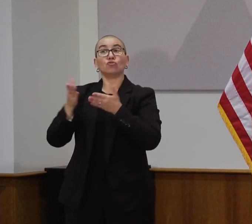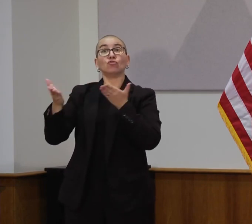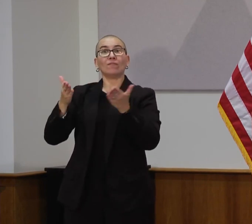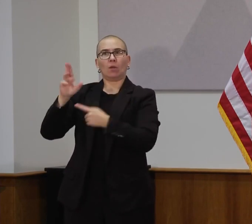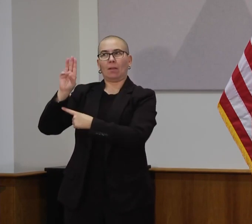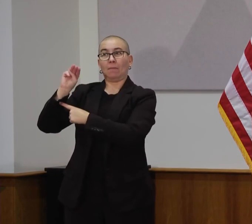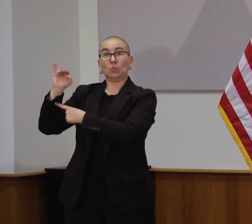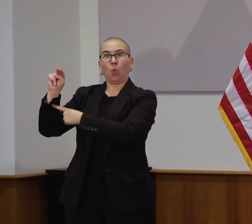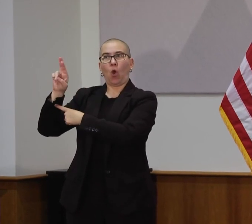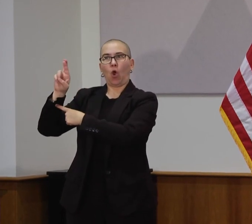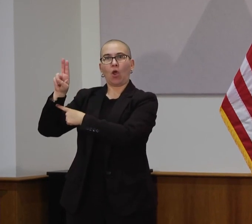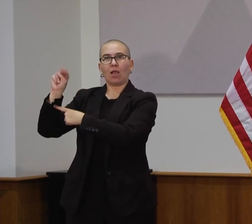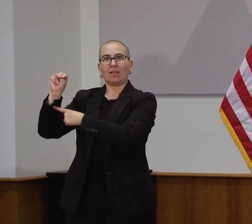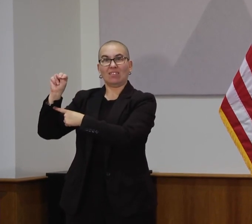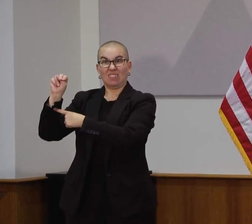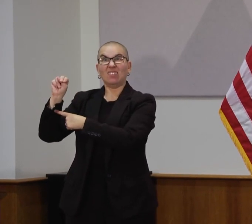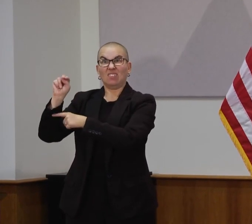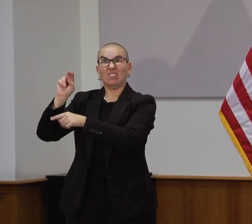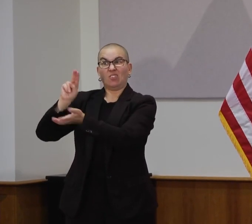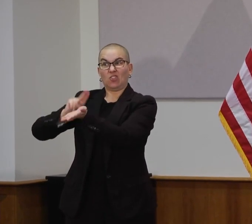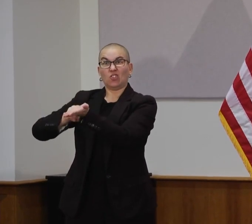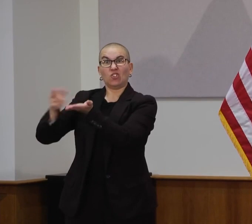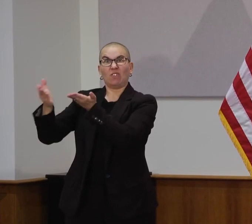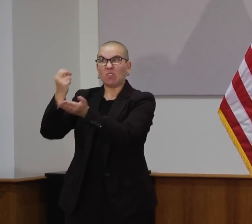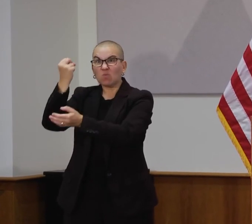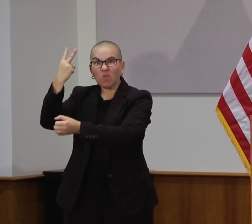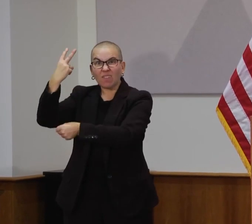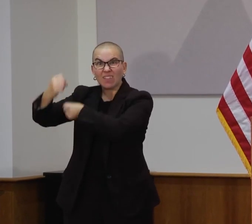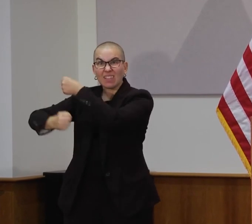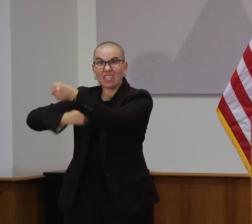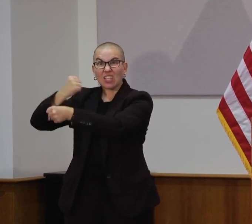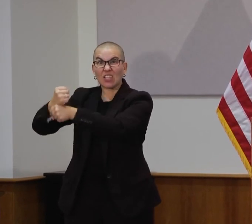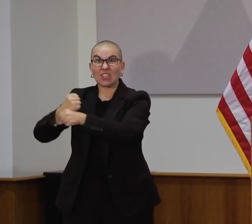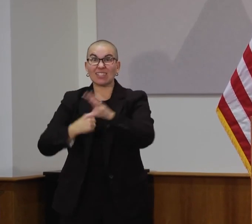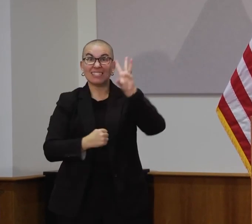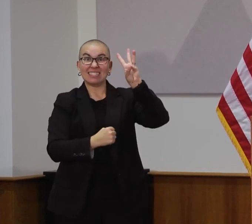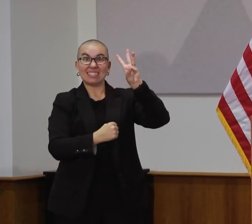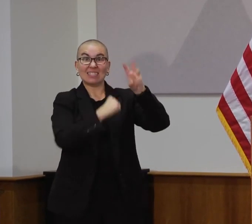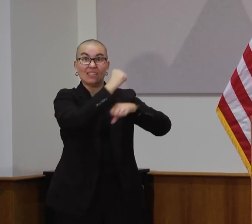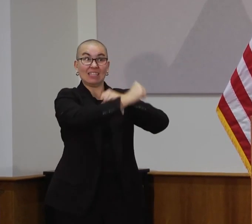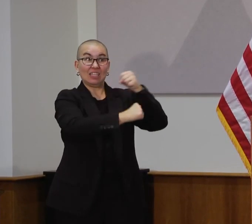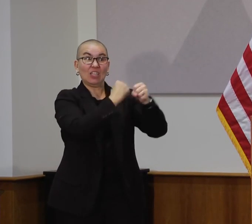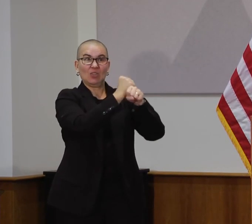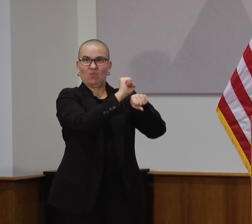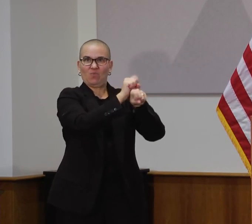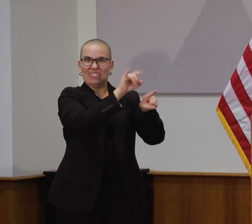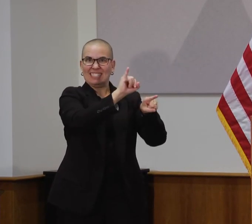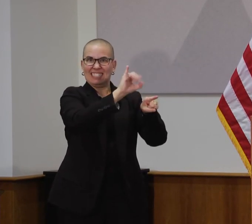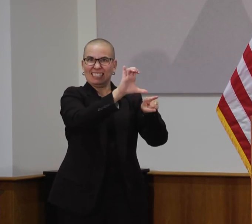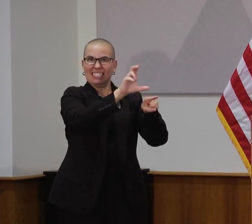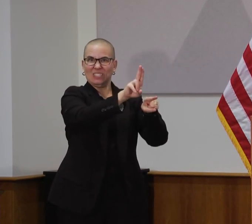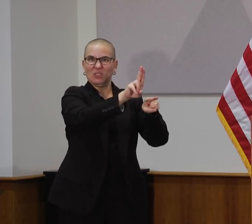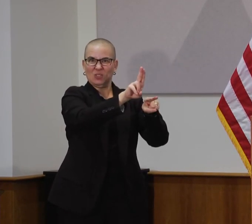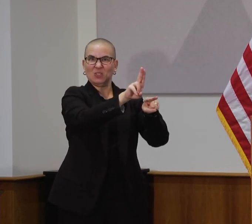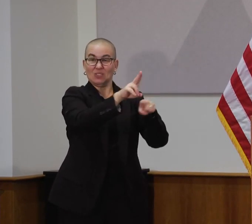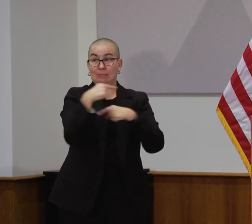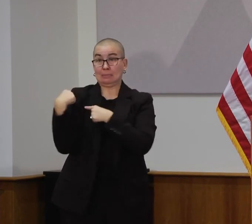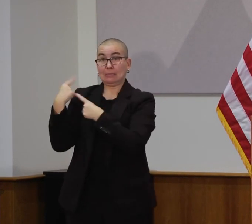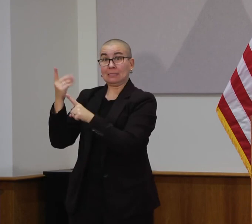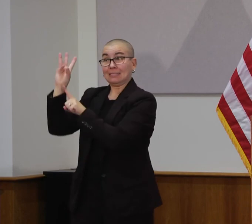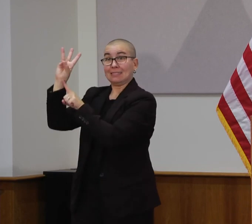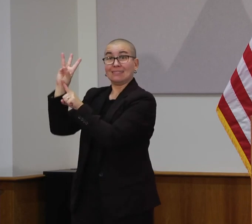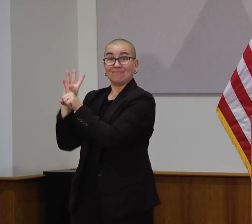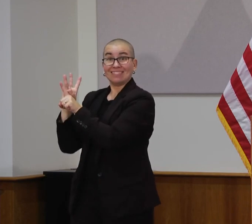years, the last 6 in intensive care, and the last 8 months in the COVID ICU at Abbott Northwestern Hospital